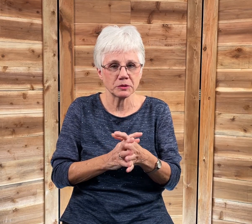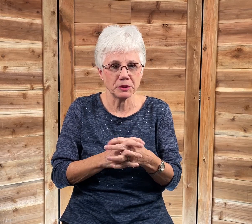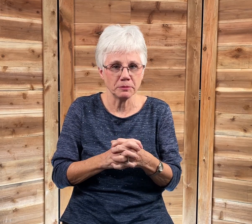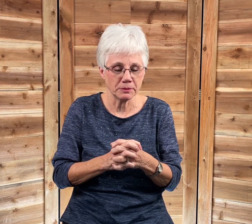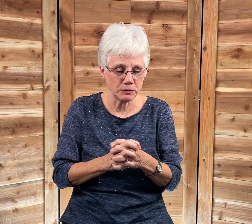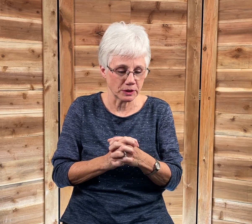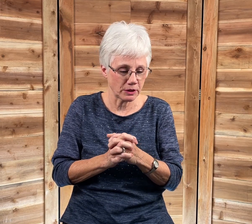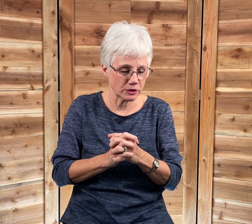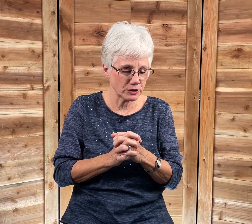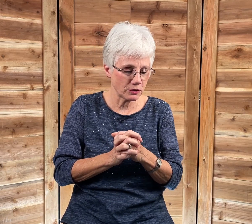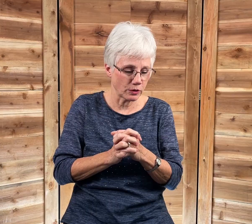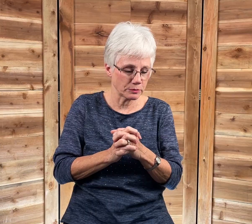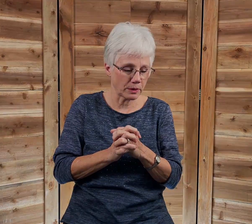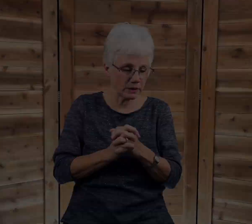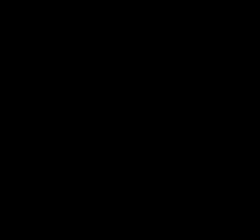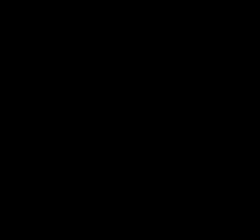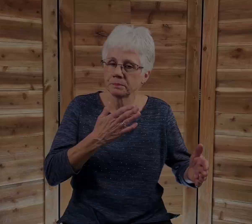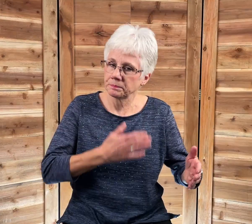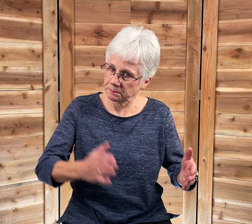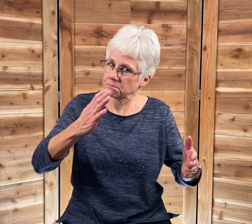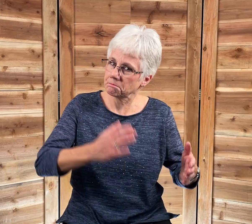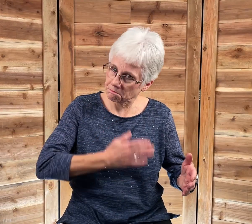put it to a little bit of music here, just the chorus part.